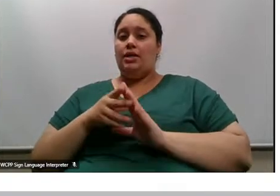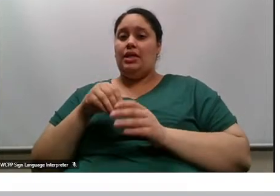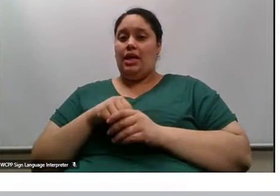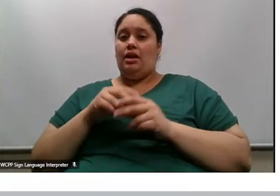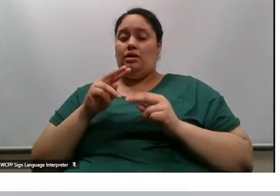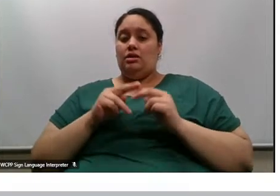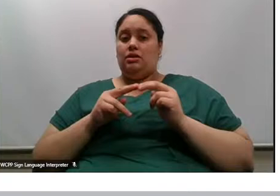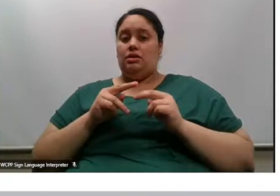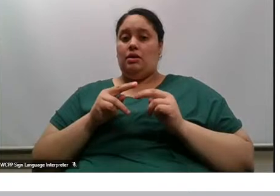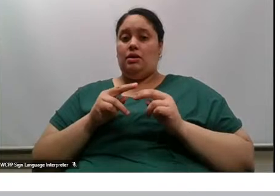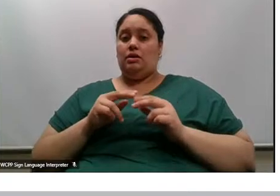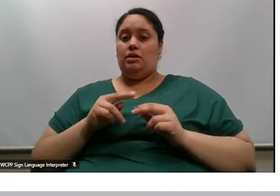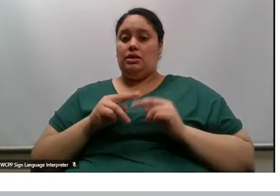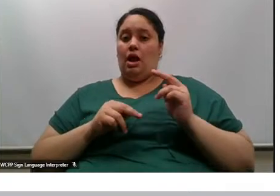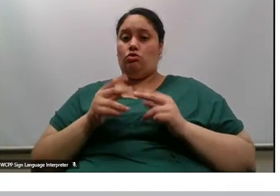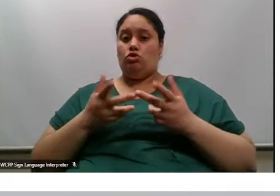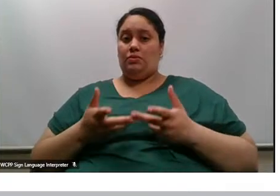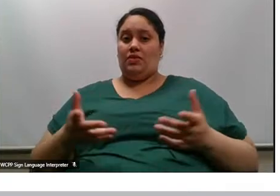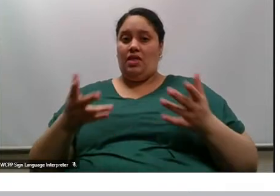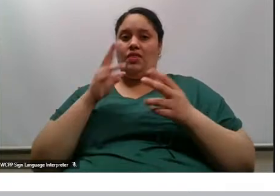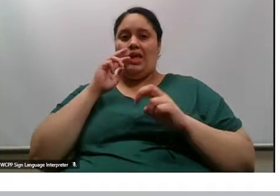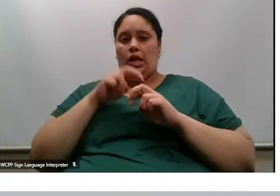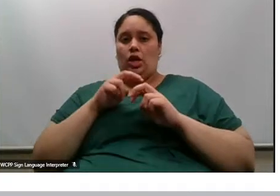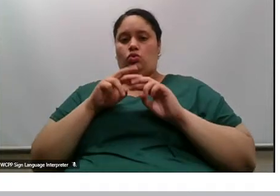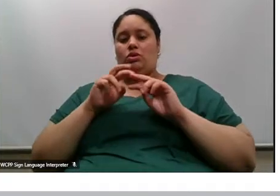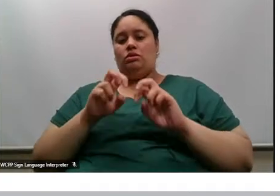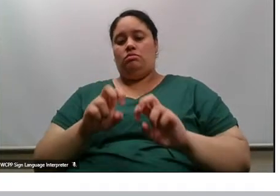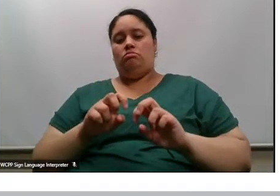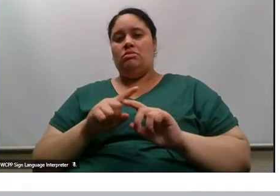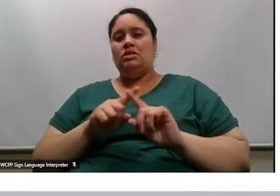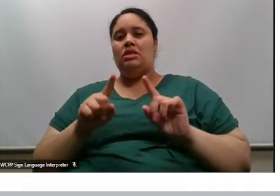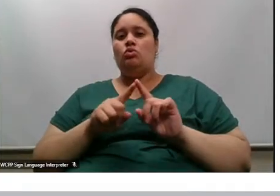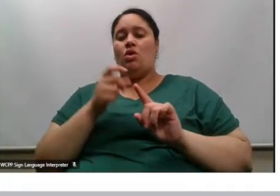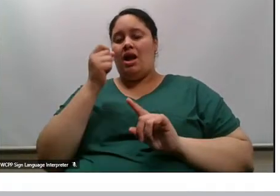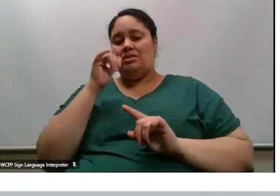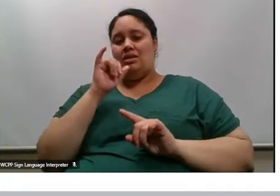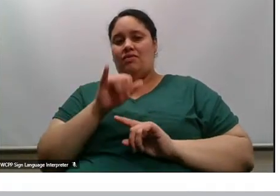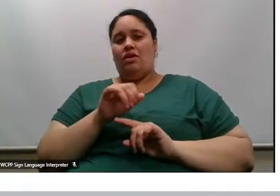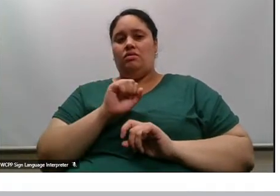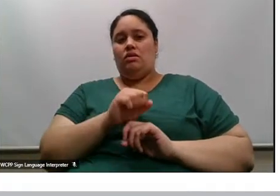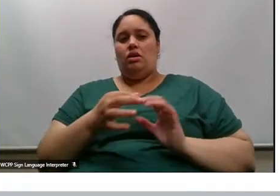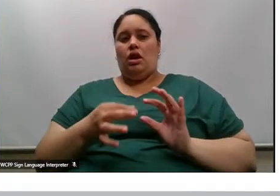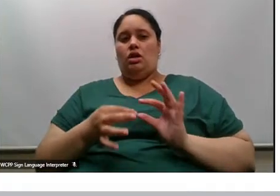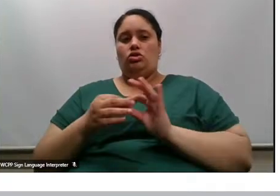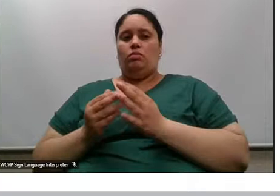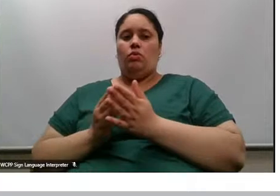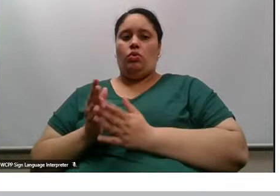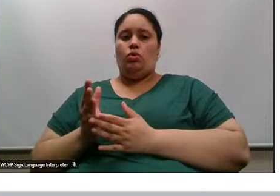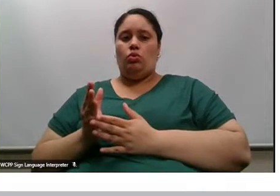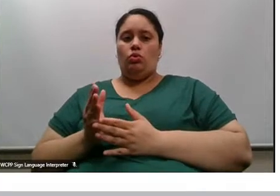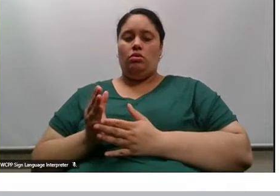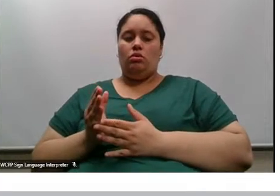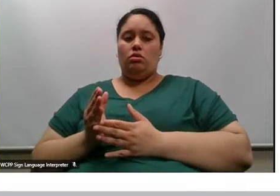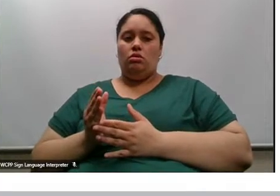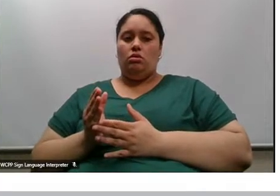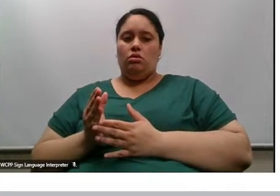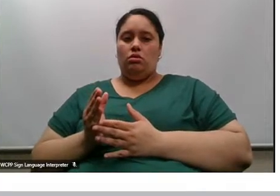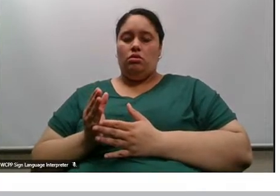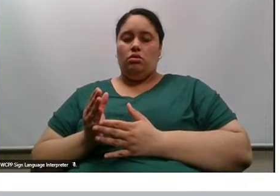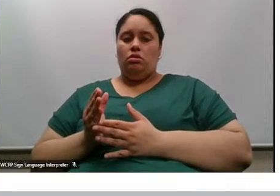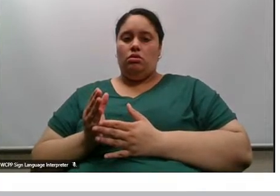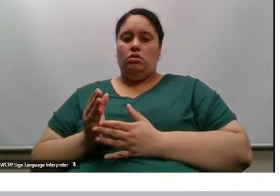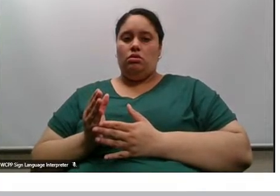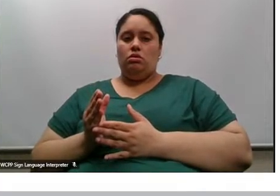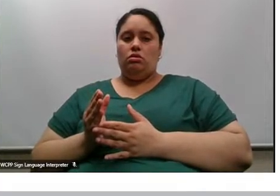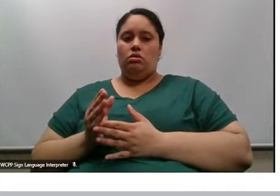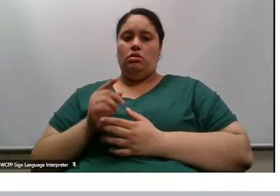spaces, you know, that they have to go through. You understand that, and the relationship through which, you know, that notion of compliance